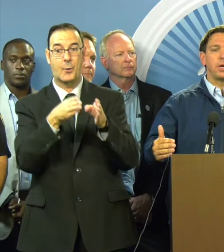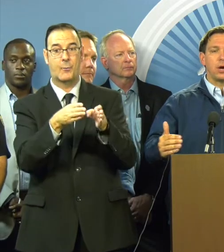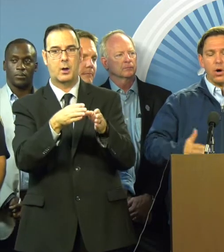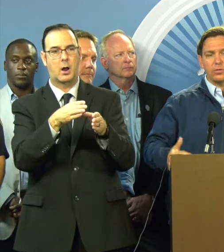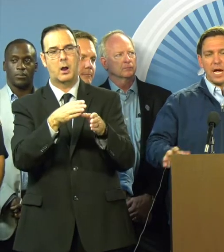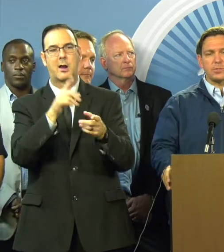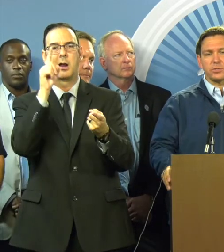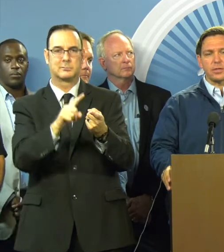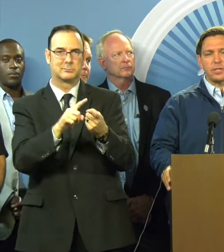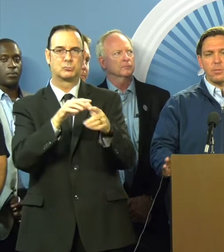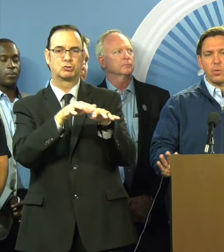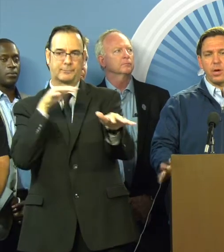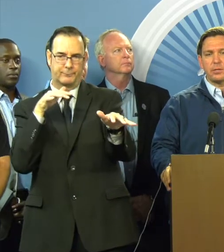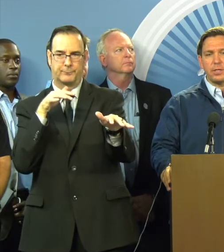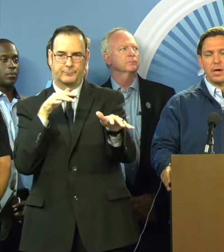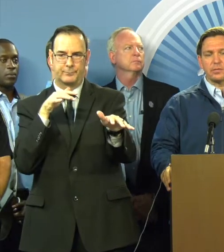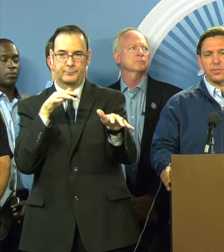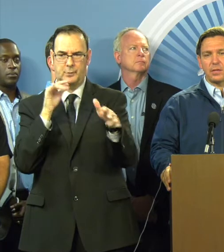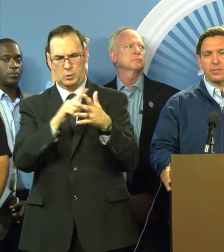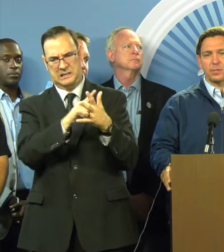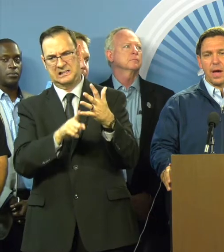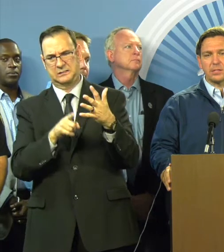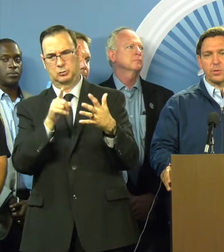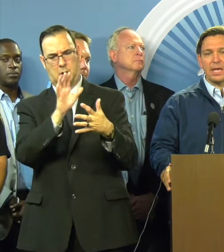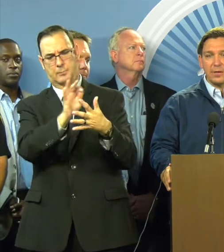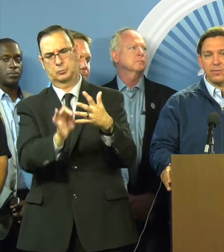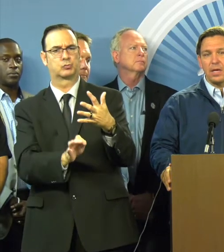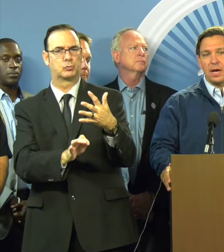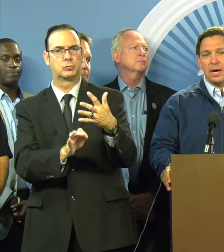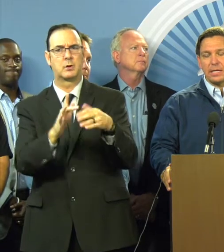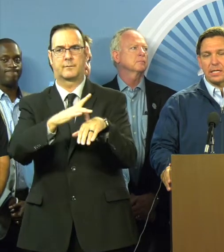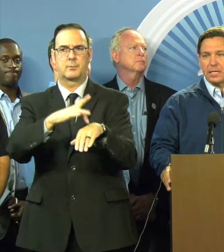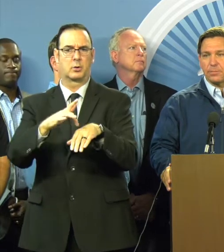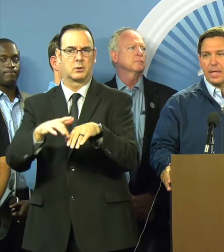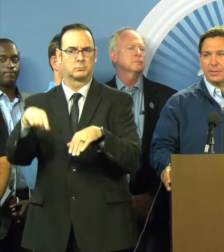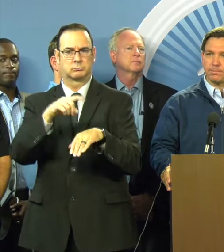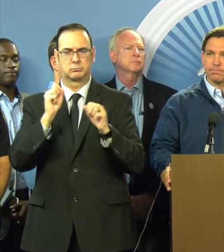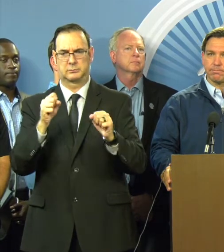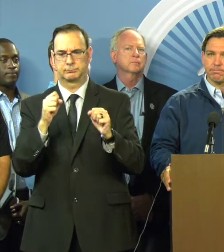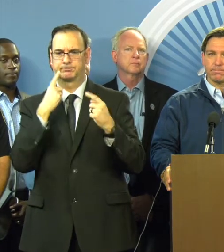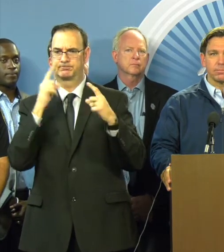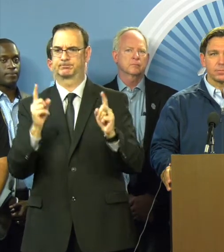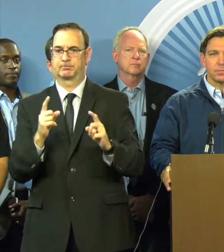we'll do, all those options are on the table. We want it to be done as effectively as possible if it does come to that.